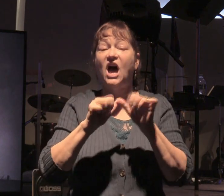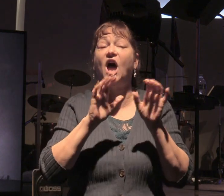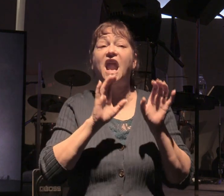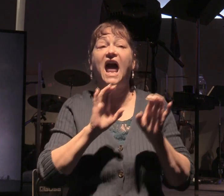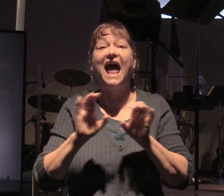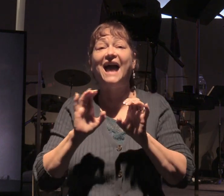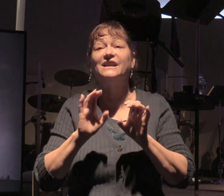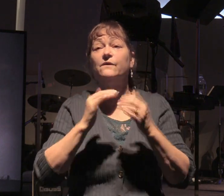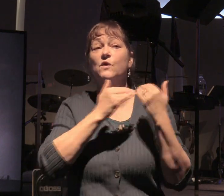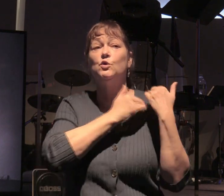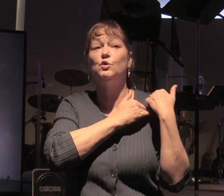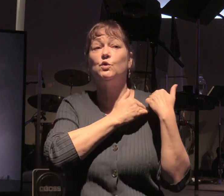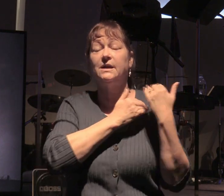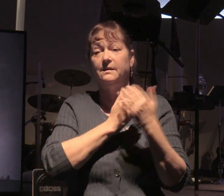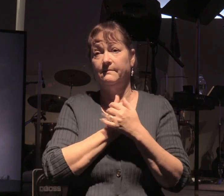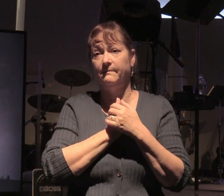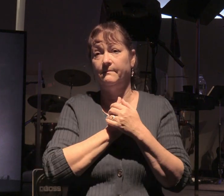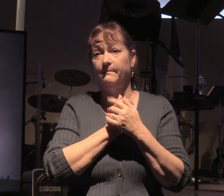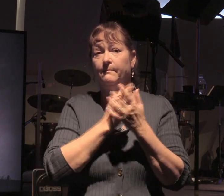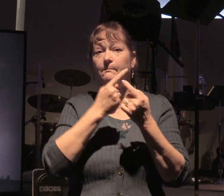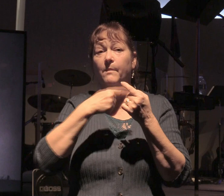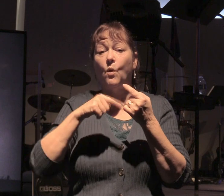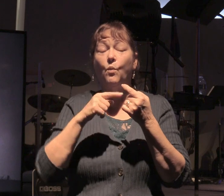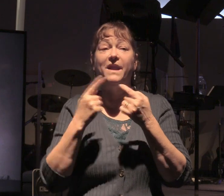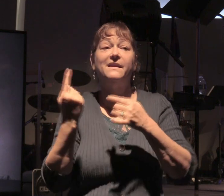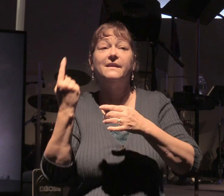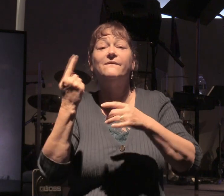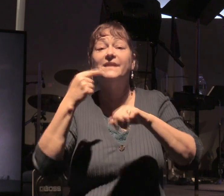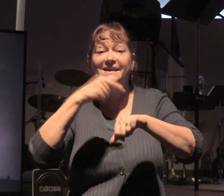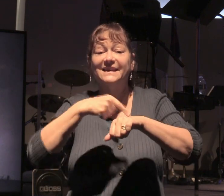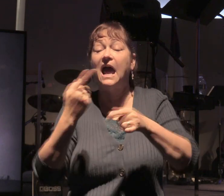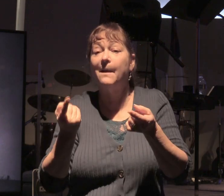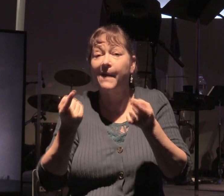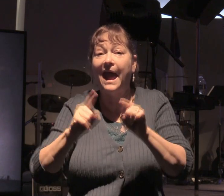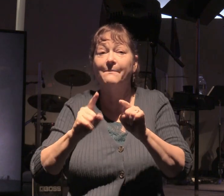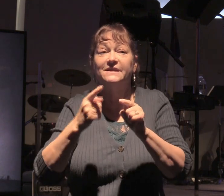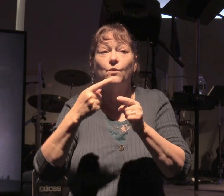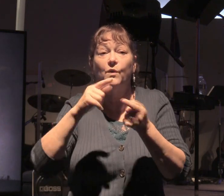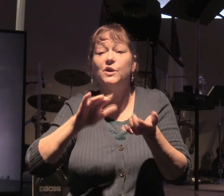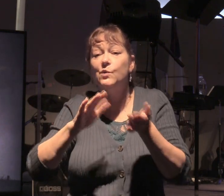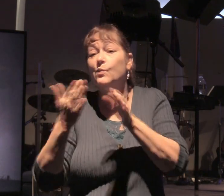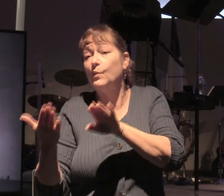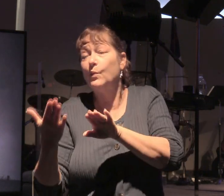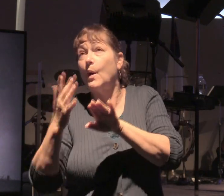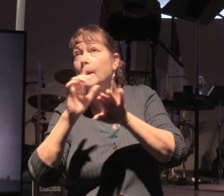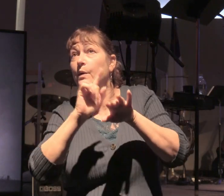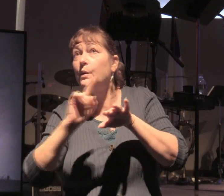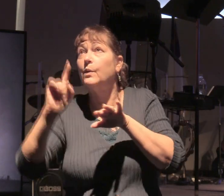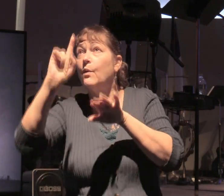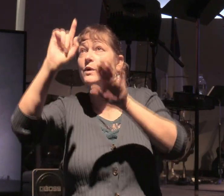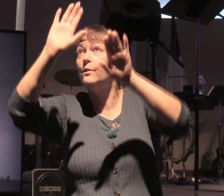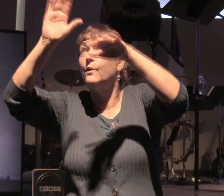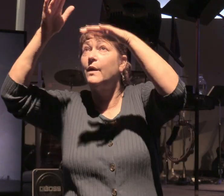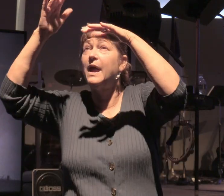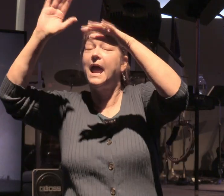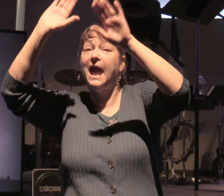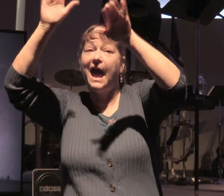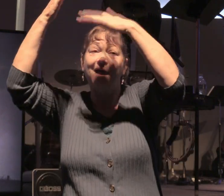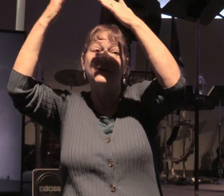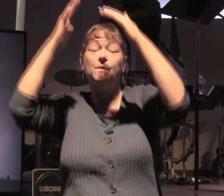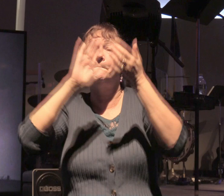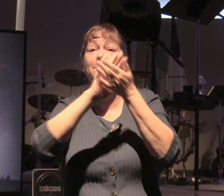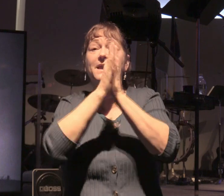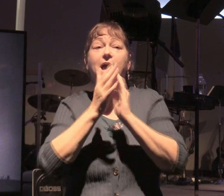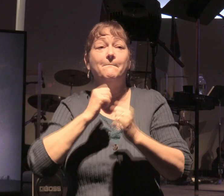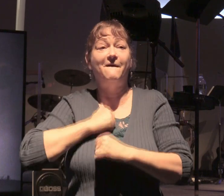active duty. But when the day comes, when you pass from here into eternity, when you become